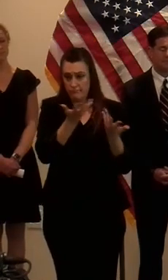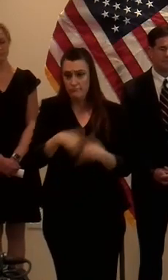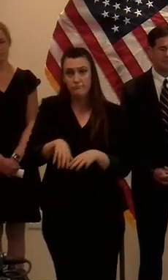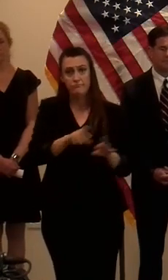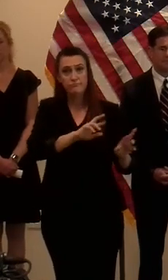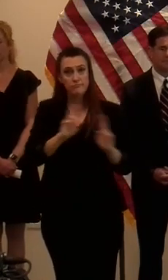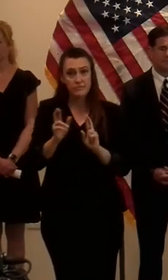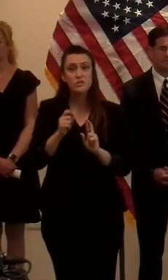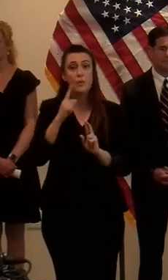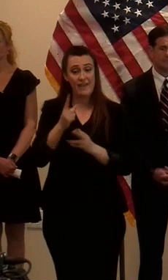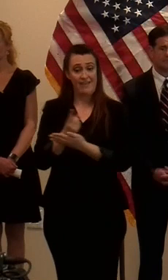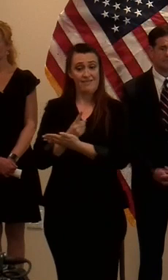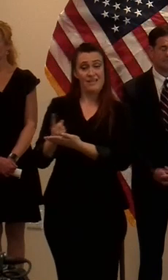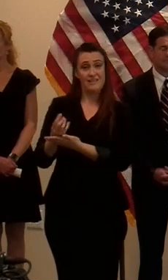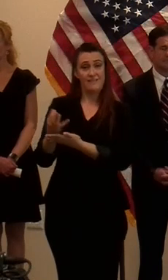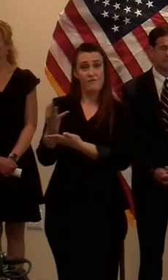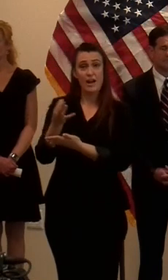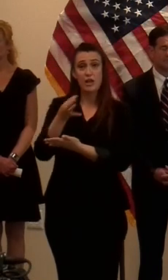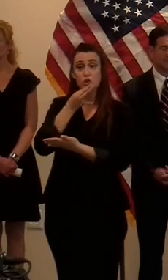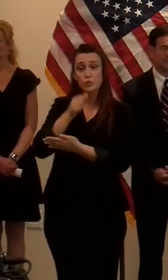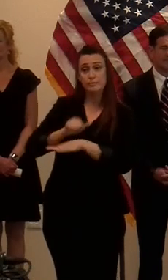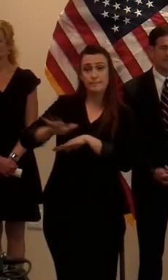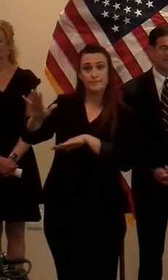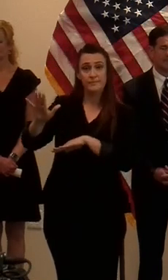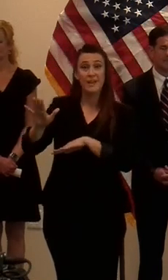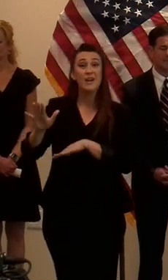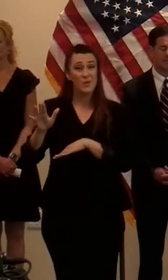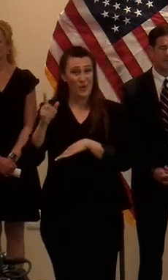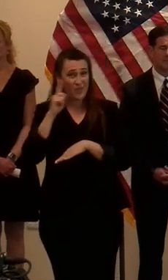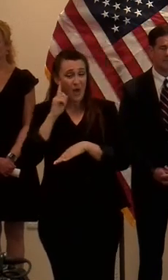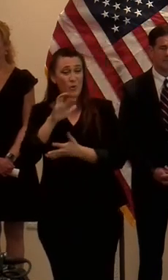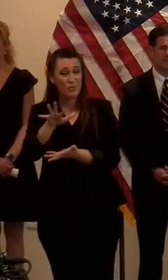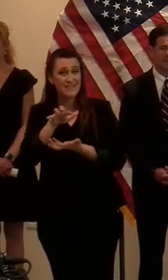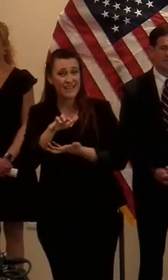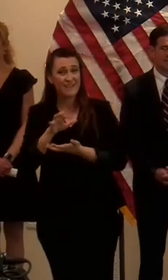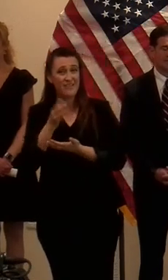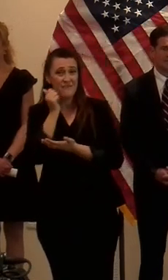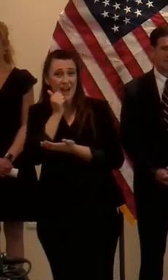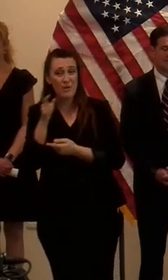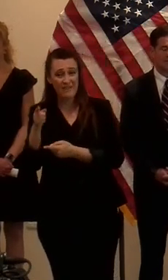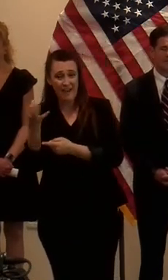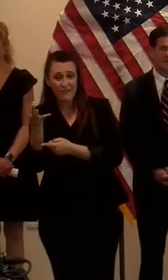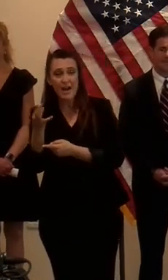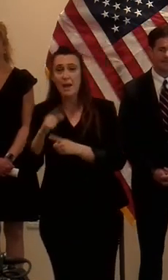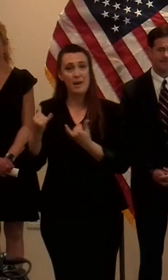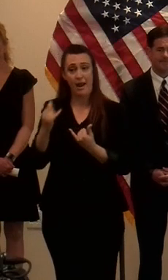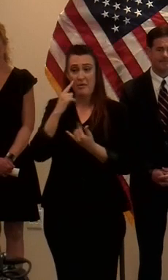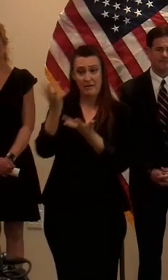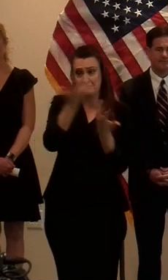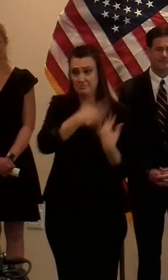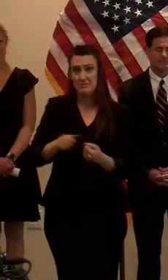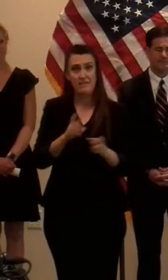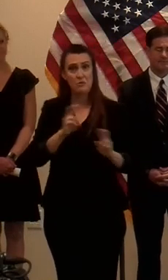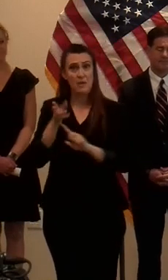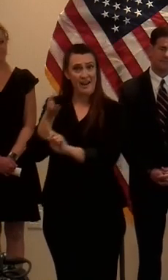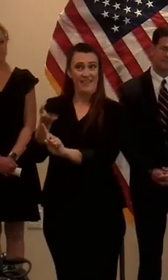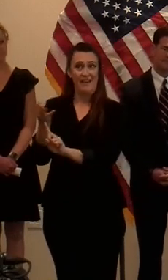by Friday of this week, when we were originally going to receive the fabric on Friday. And that's a great whole of community, whole of